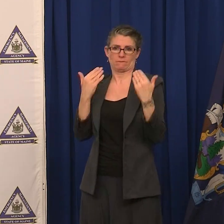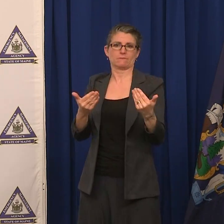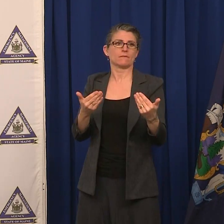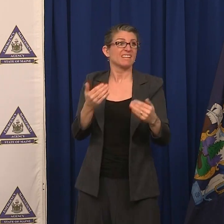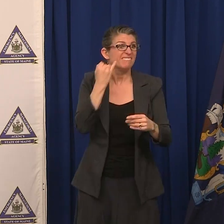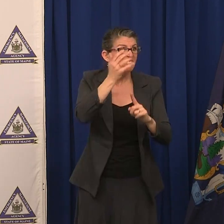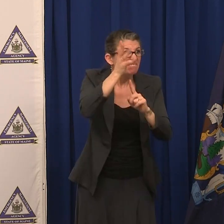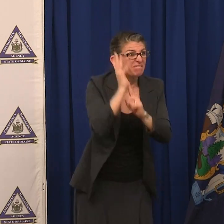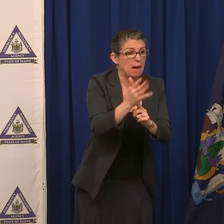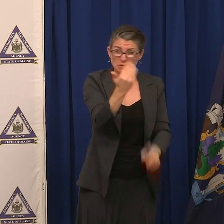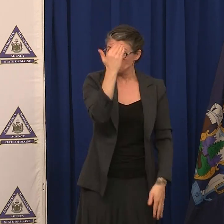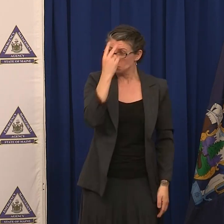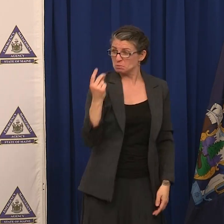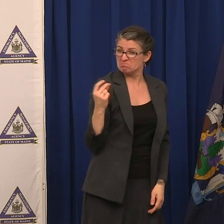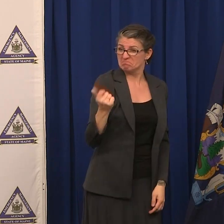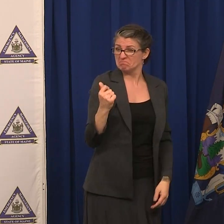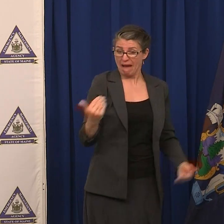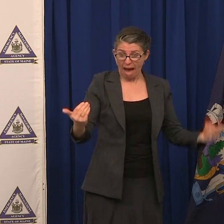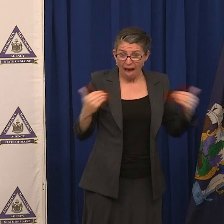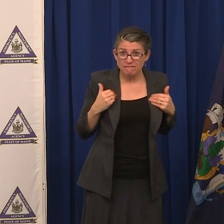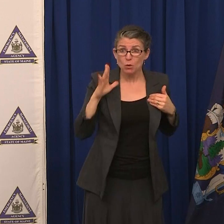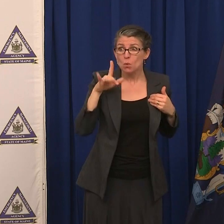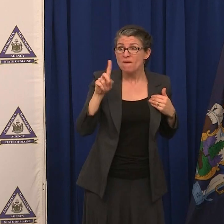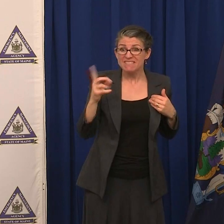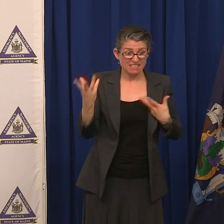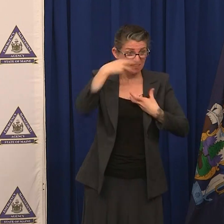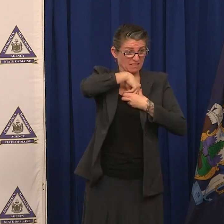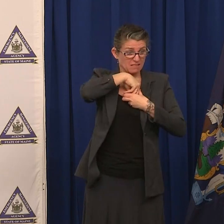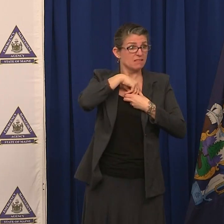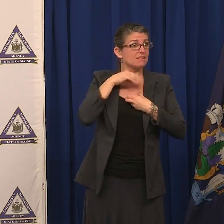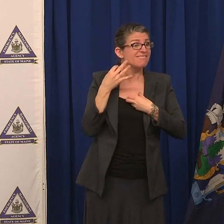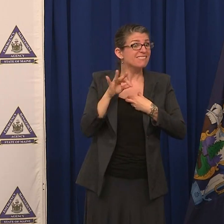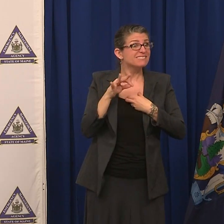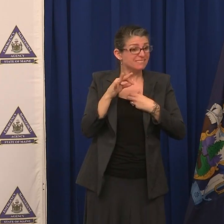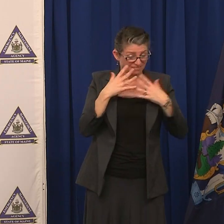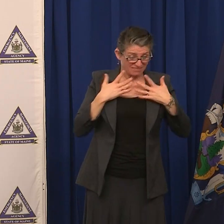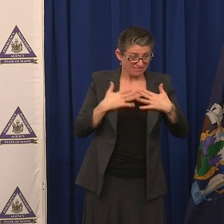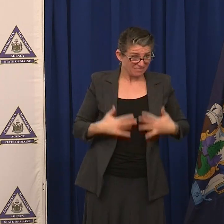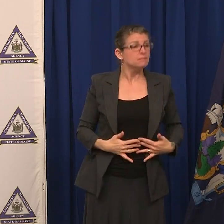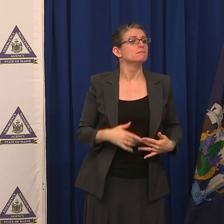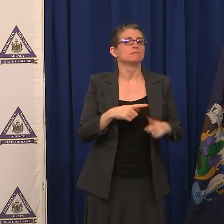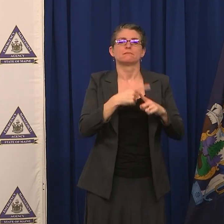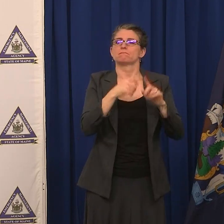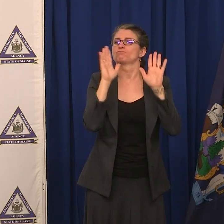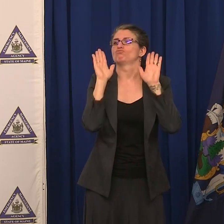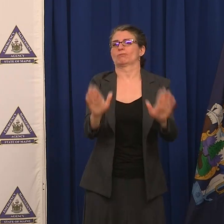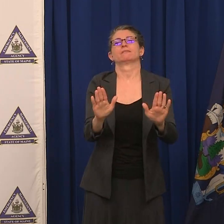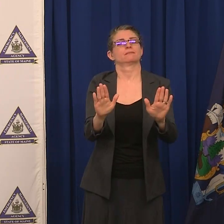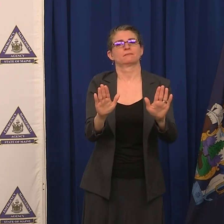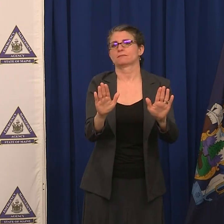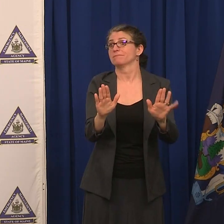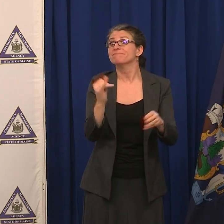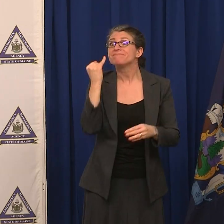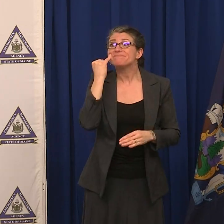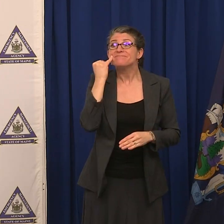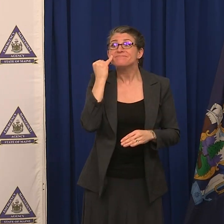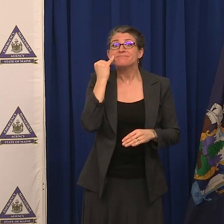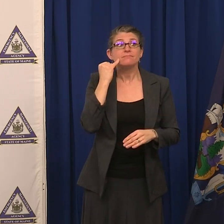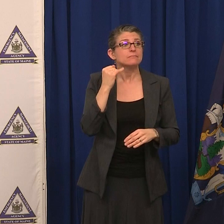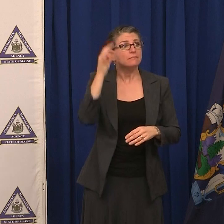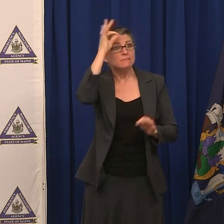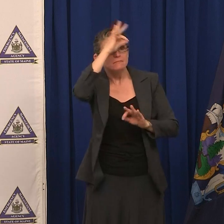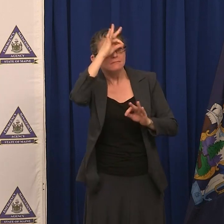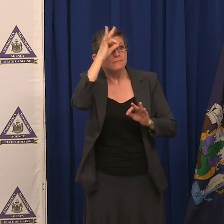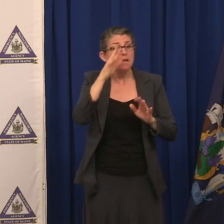accuracy, but we've got, before we double down on any one testing strategy, we've got to make sure that this supply chain